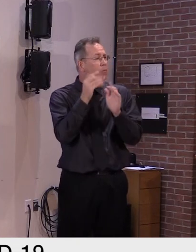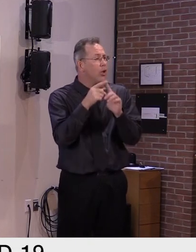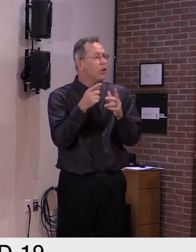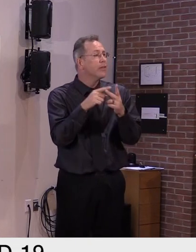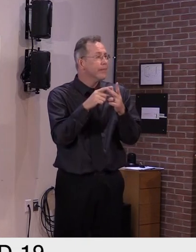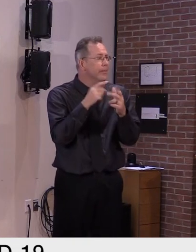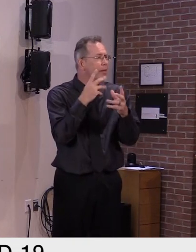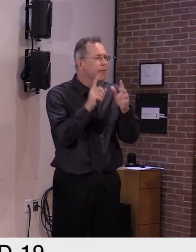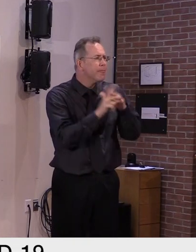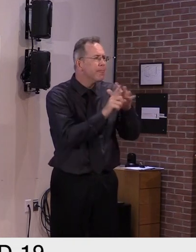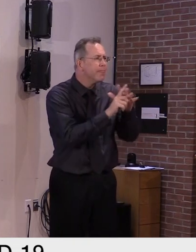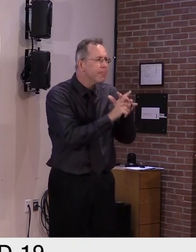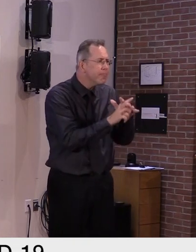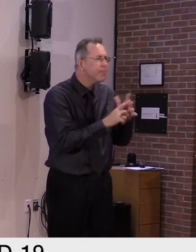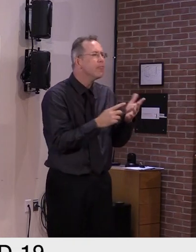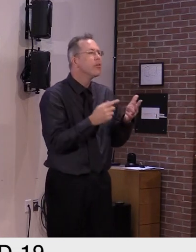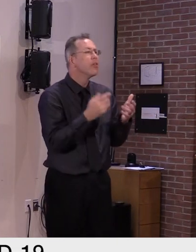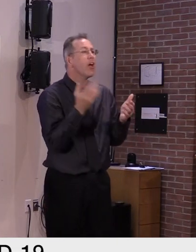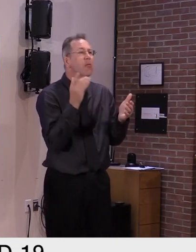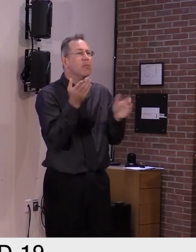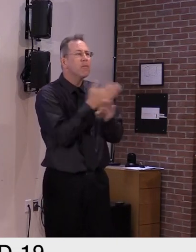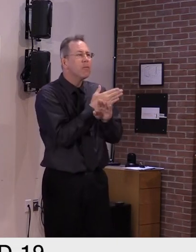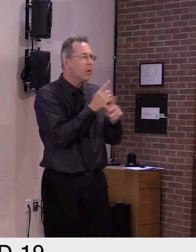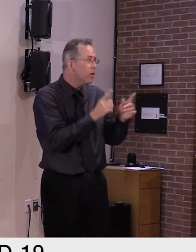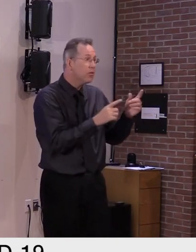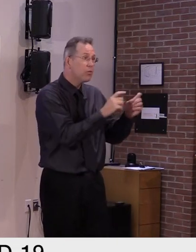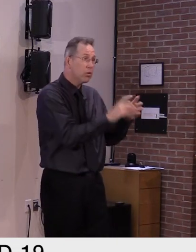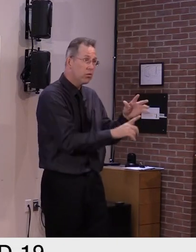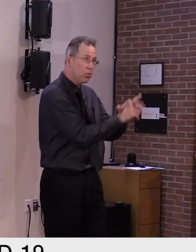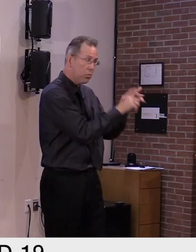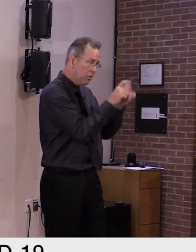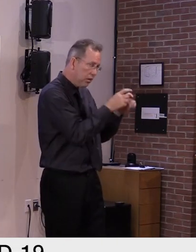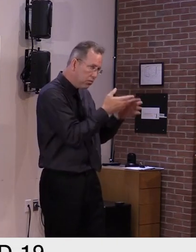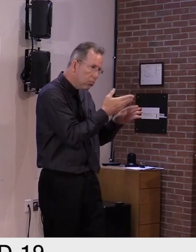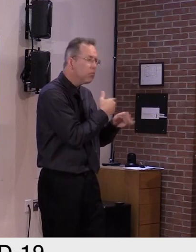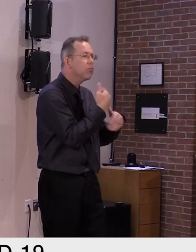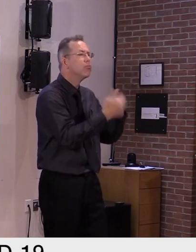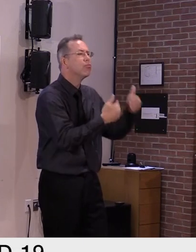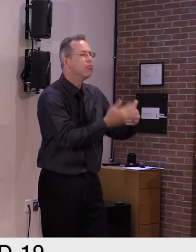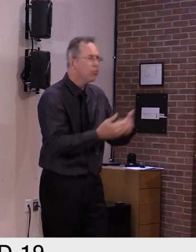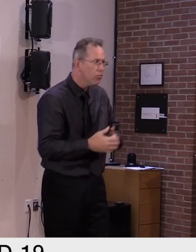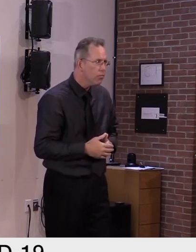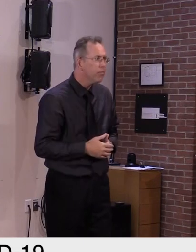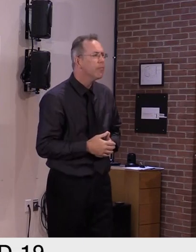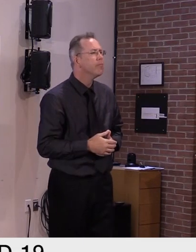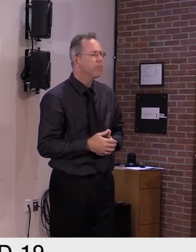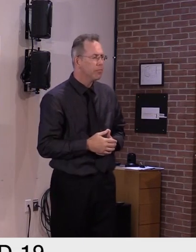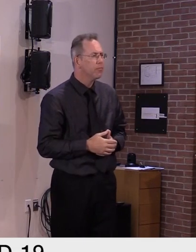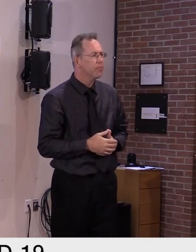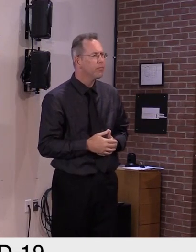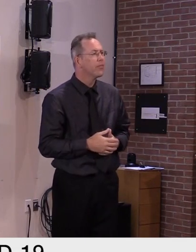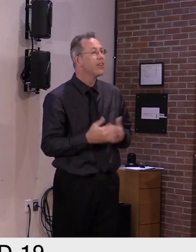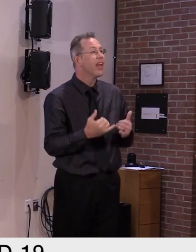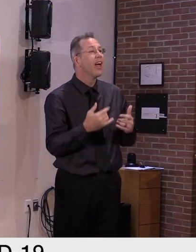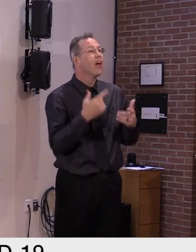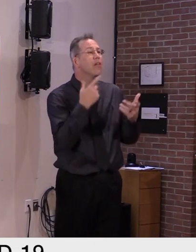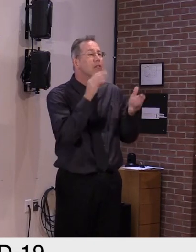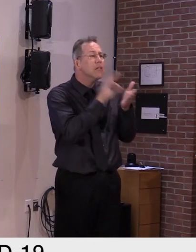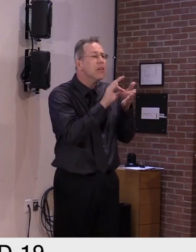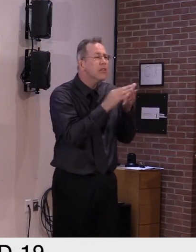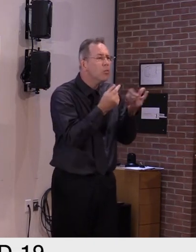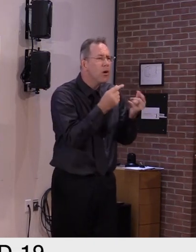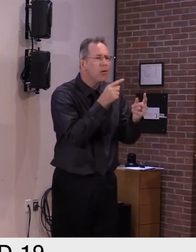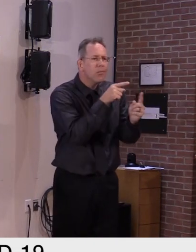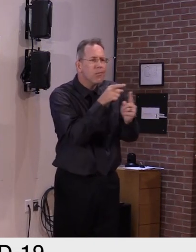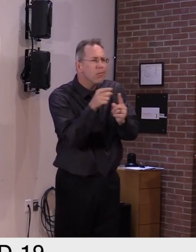tests, and the other three were before they started their college campus restart. So we did get that figured out, and the count is now updated accordingly.